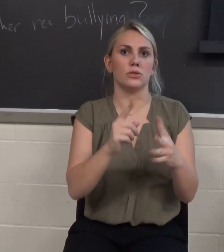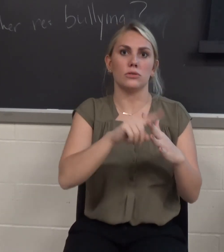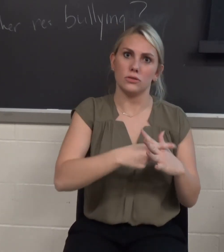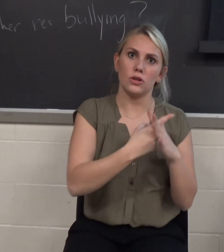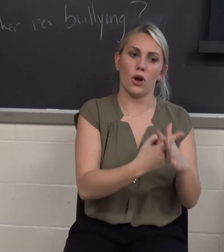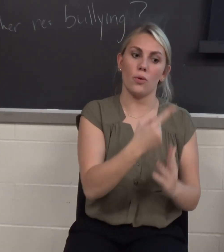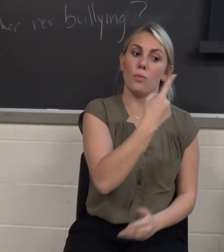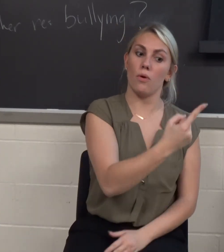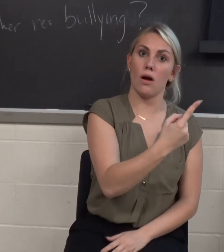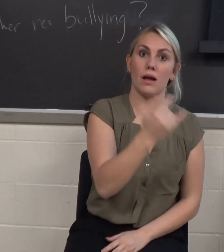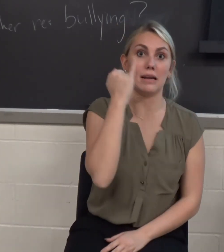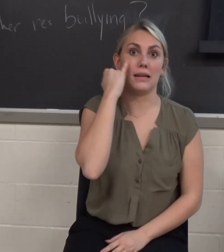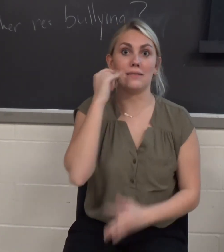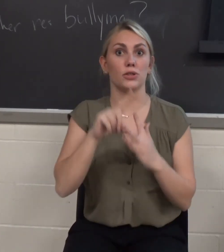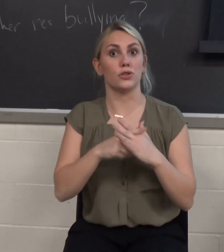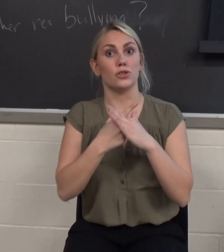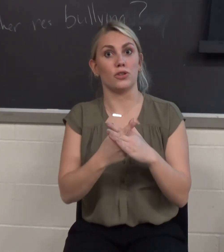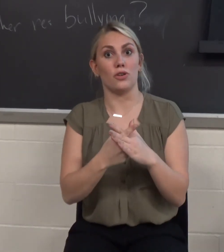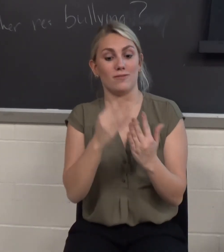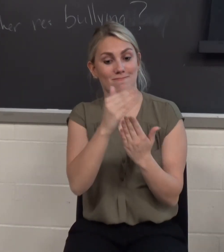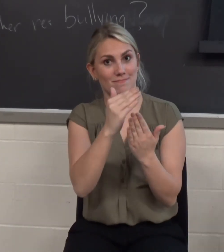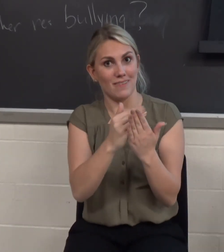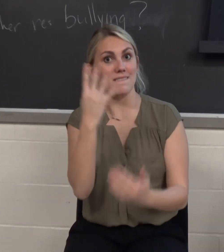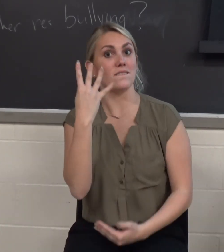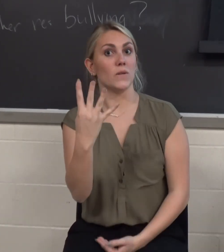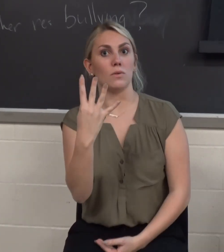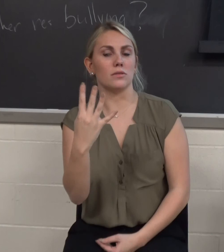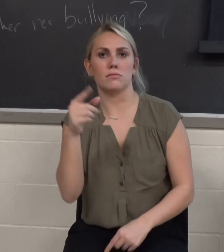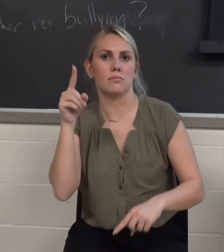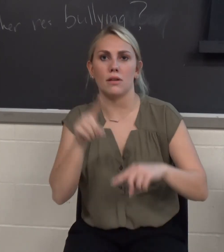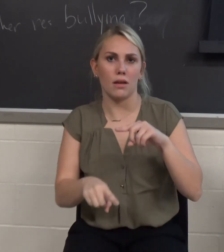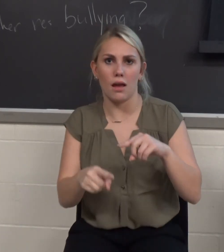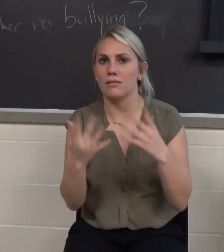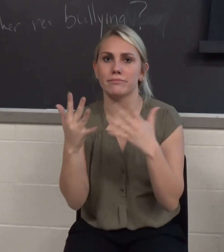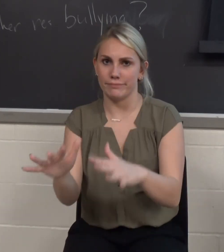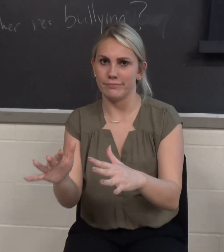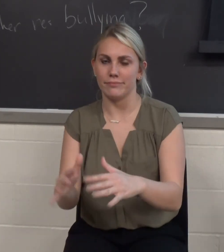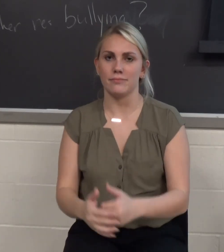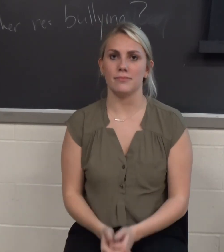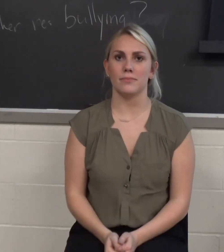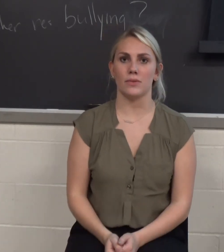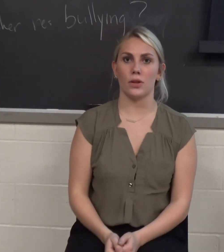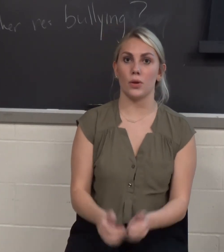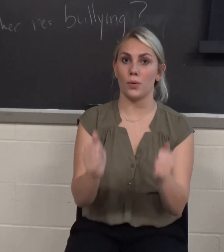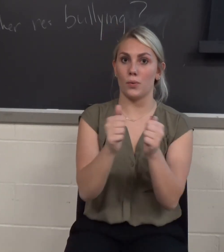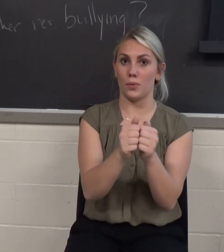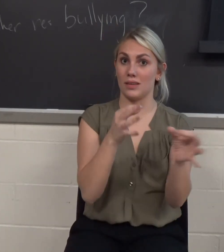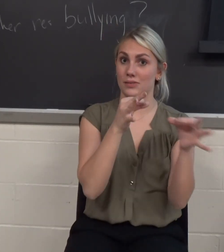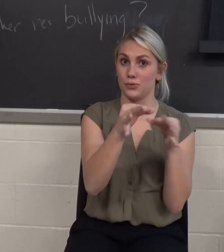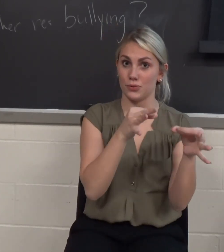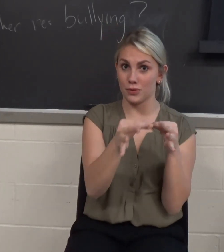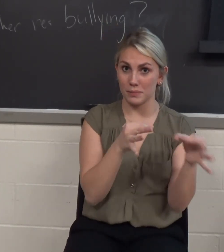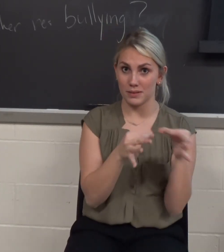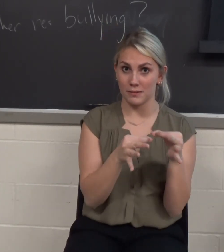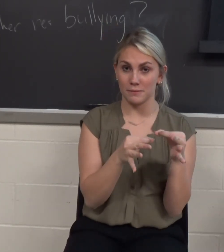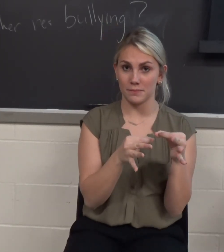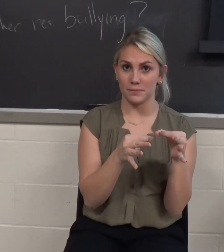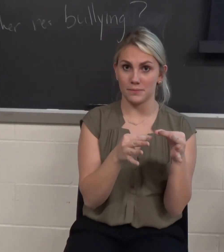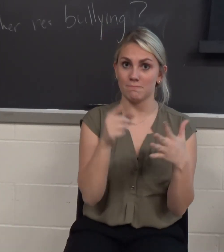not going to do well. So just show them how it works. With a descriptive text, you don't necessarily have to start on page 1 and move